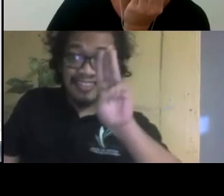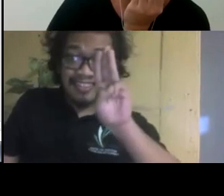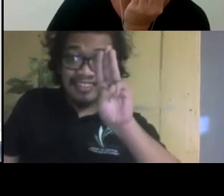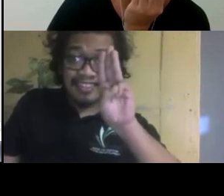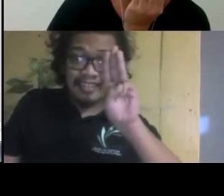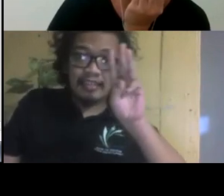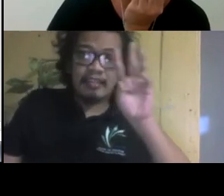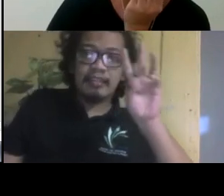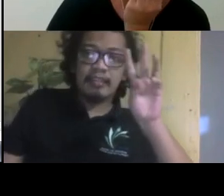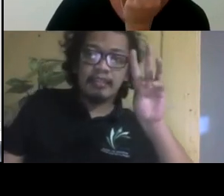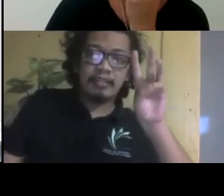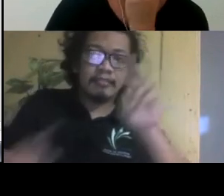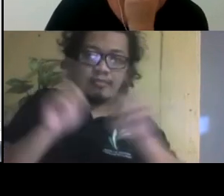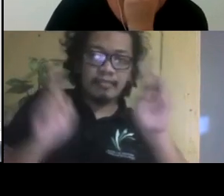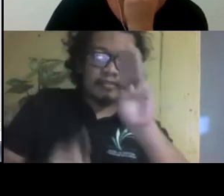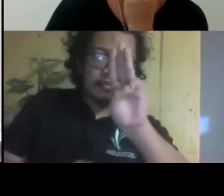Then we have